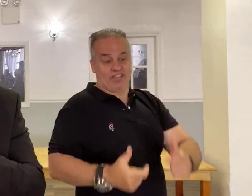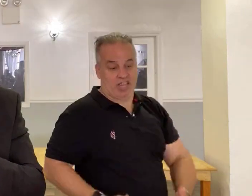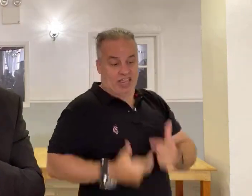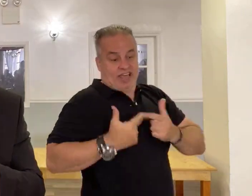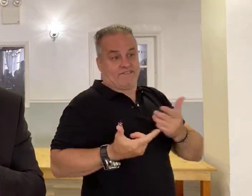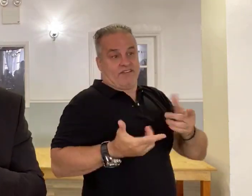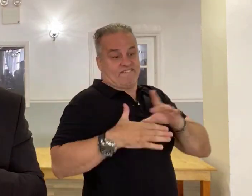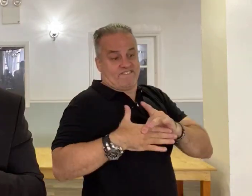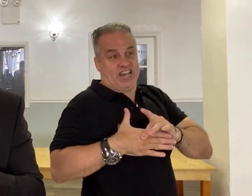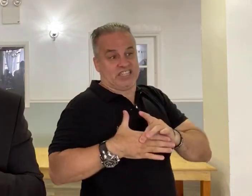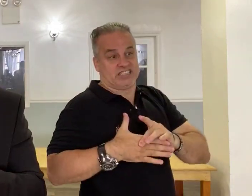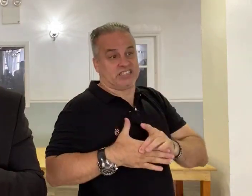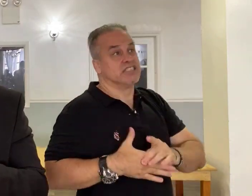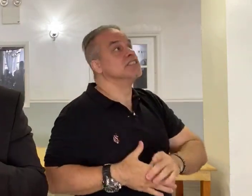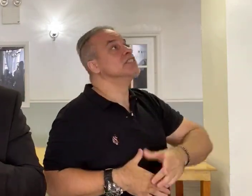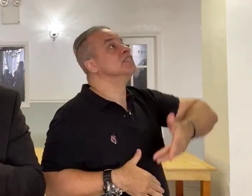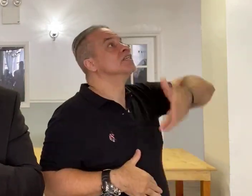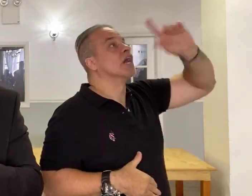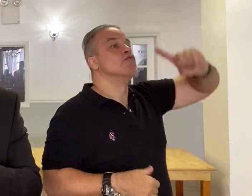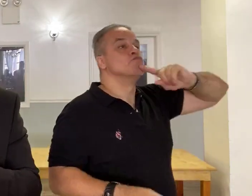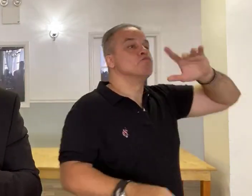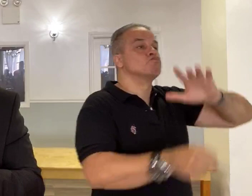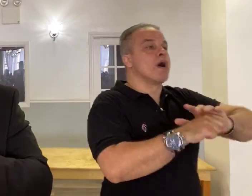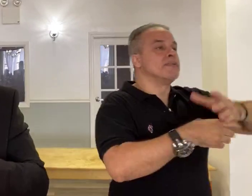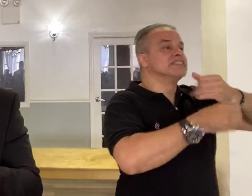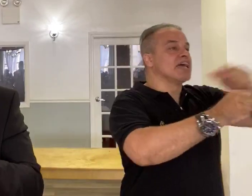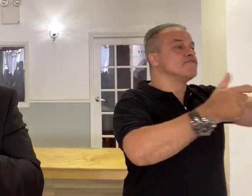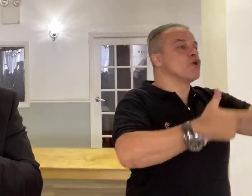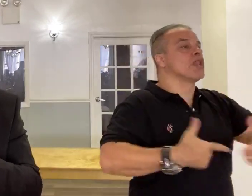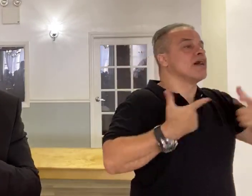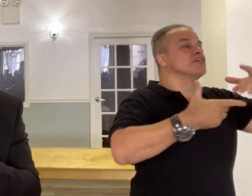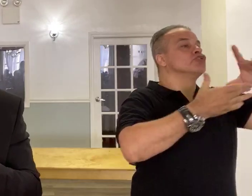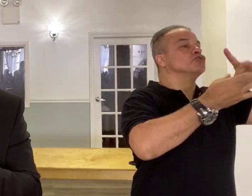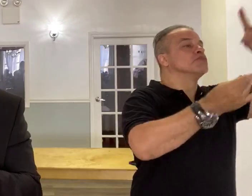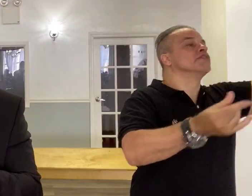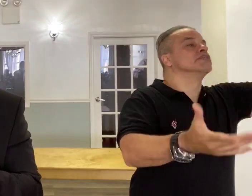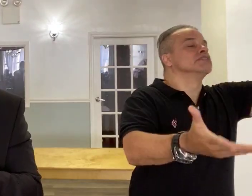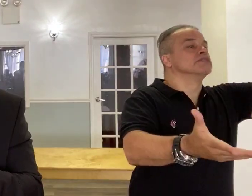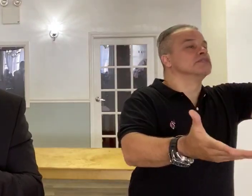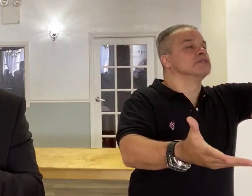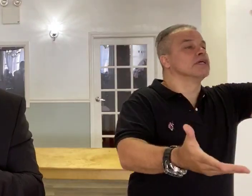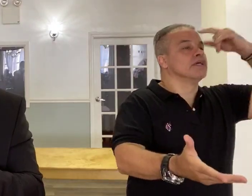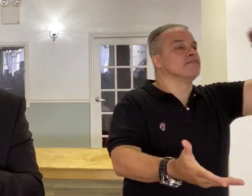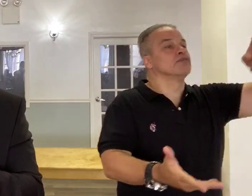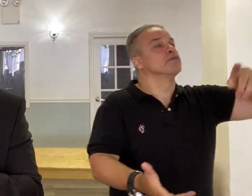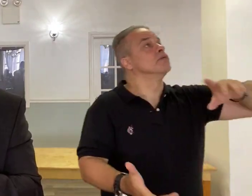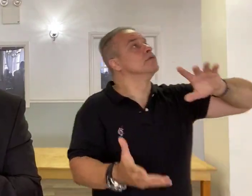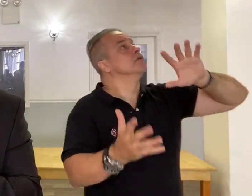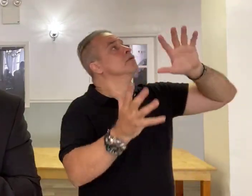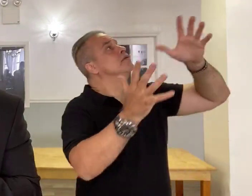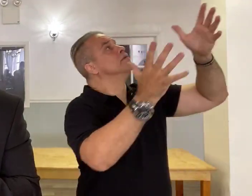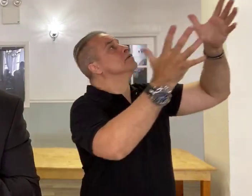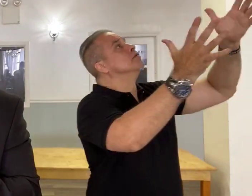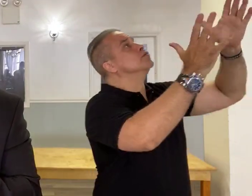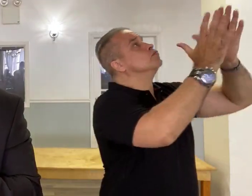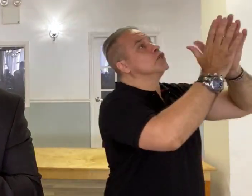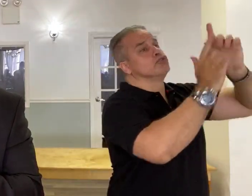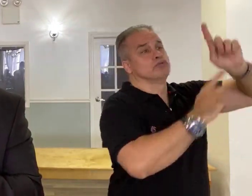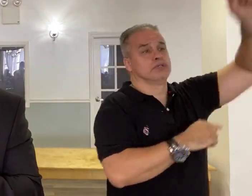will support you. If you fall upon him, he will lift you up. If you pray to